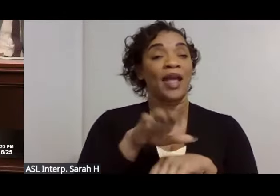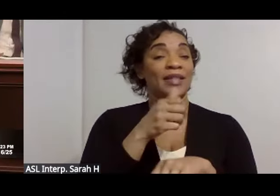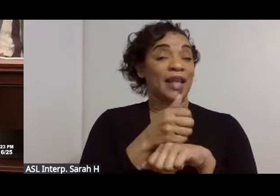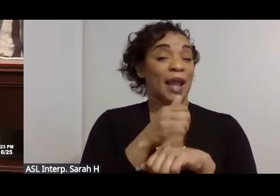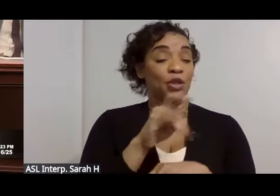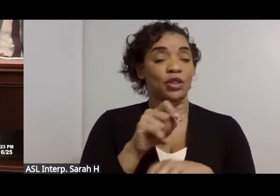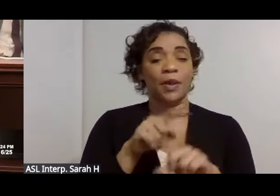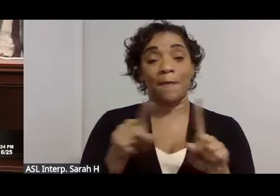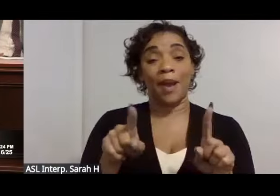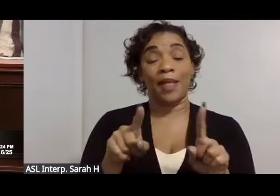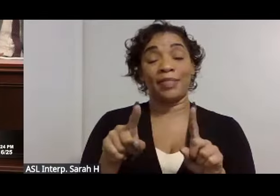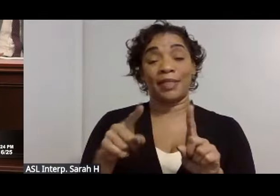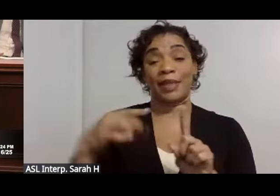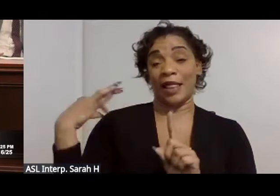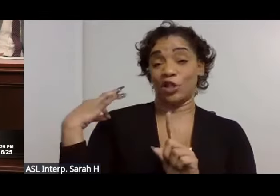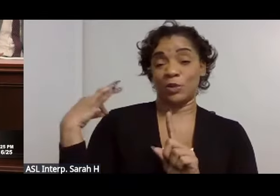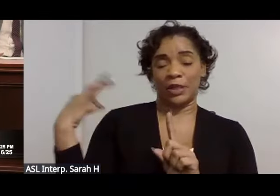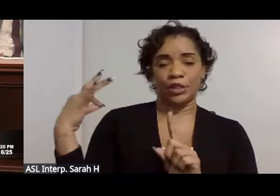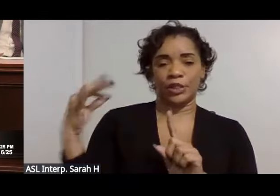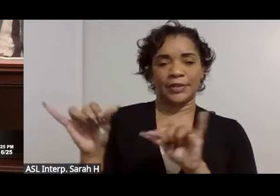eligibility.